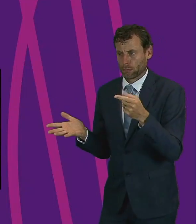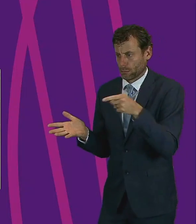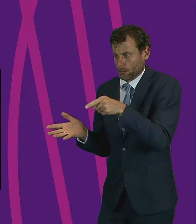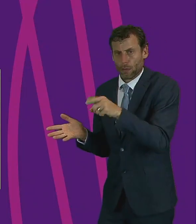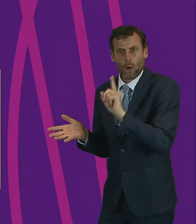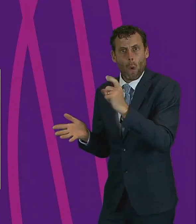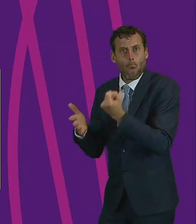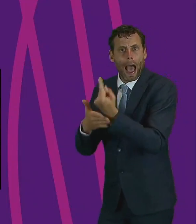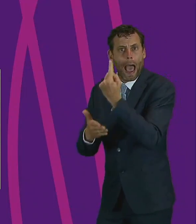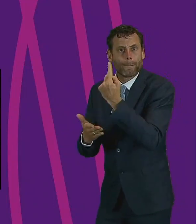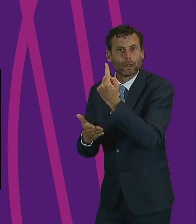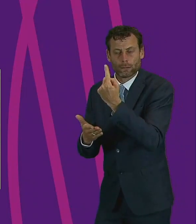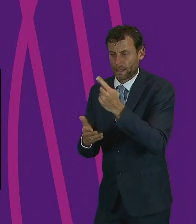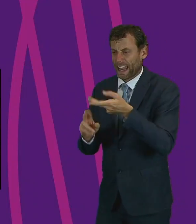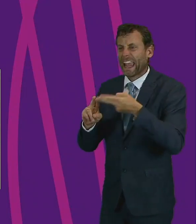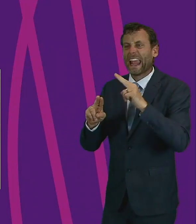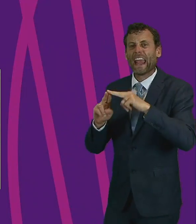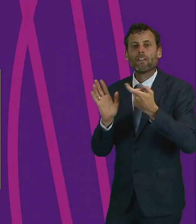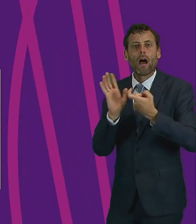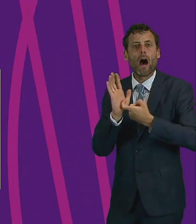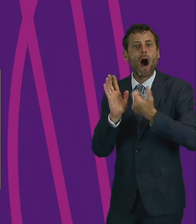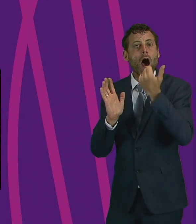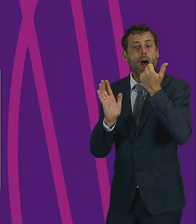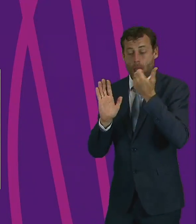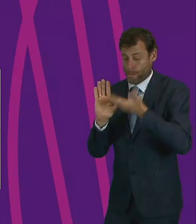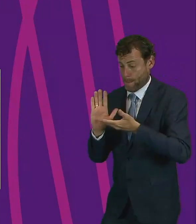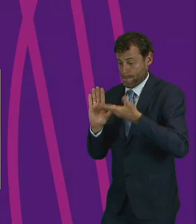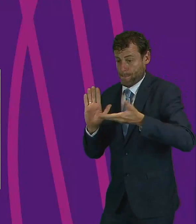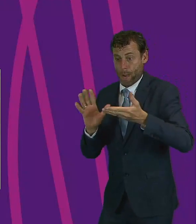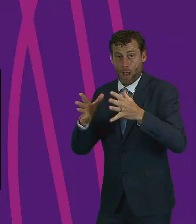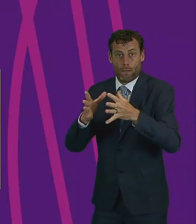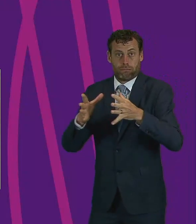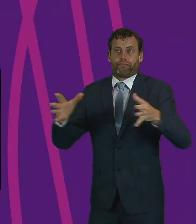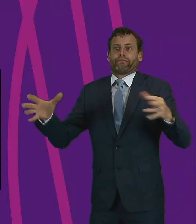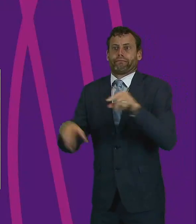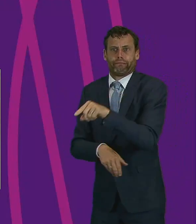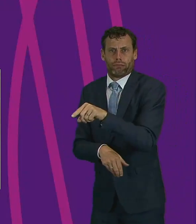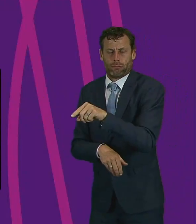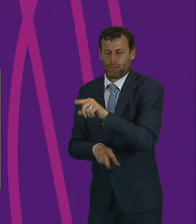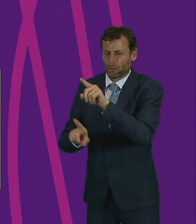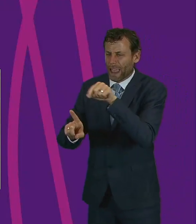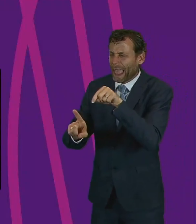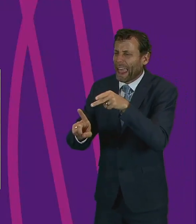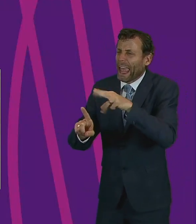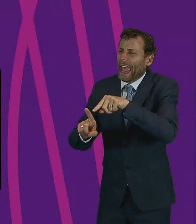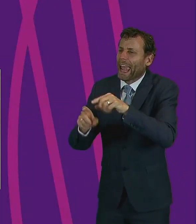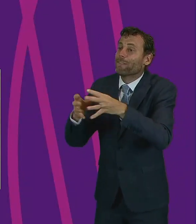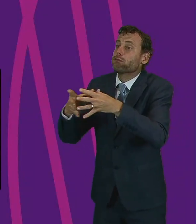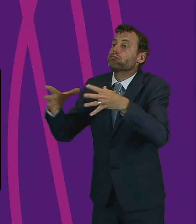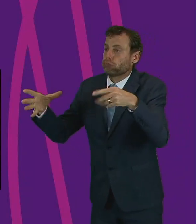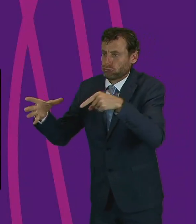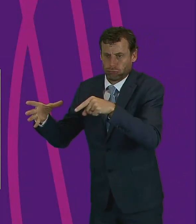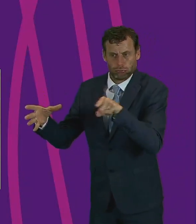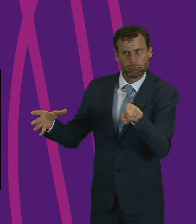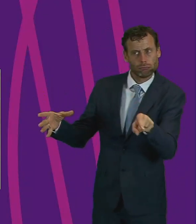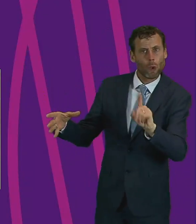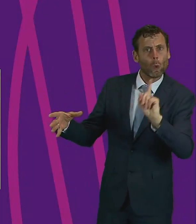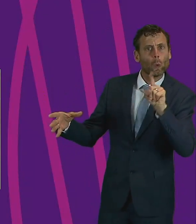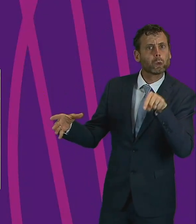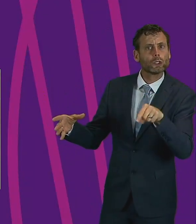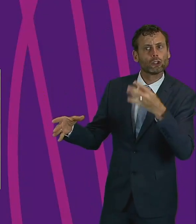number? What would be the impact of the changes that my colleague Mr Matheson will introduce in terms of transport? What